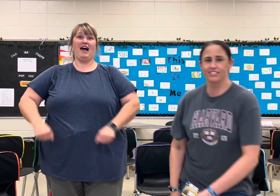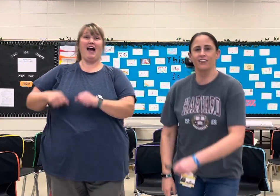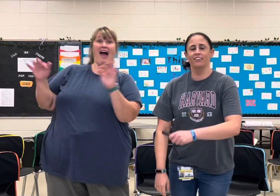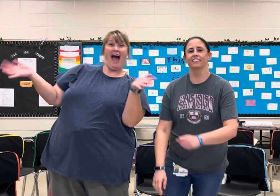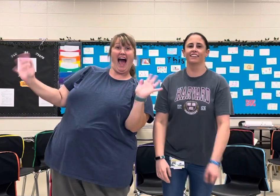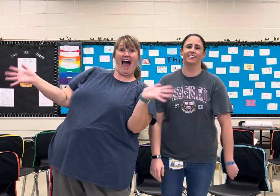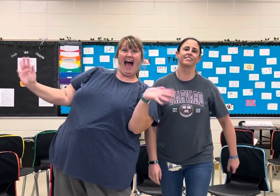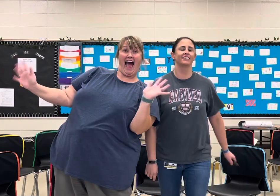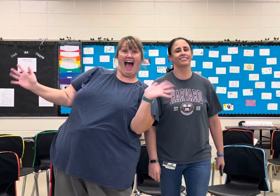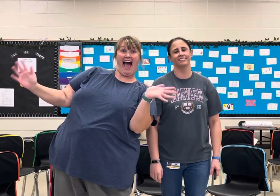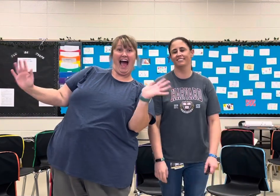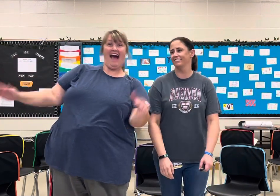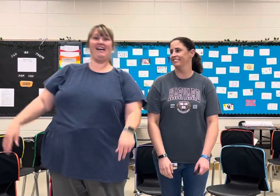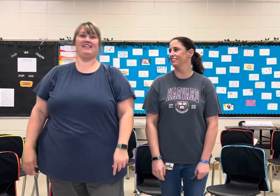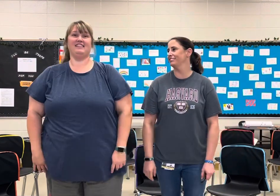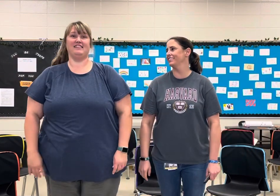How's it going? You feeling it?